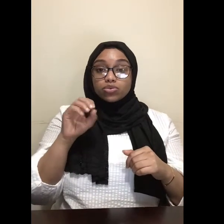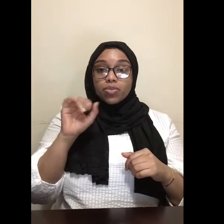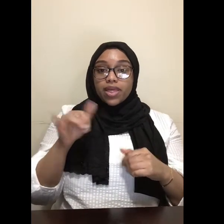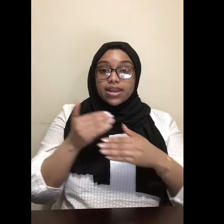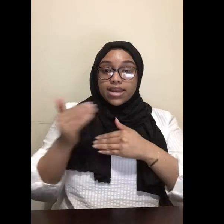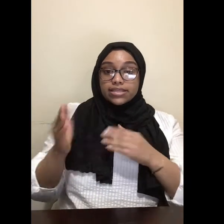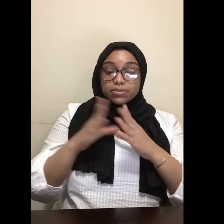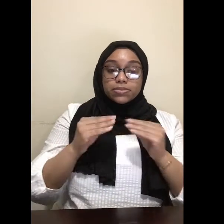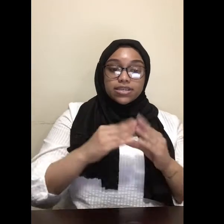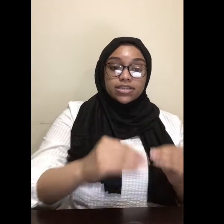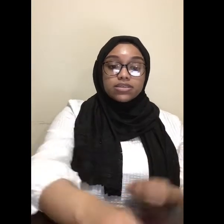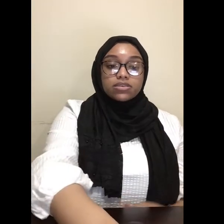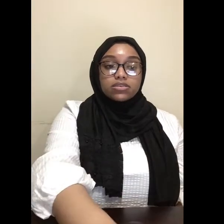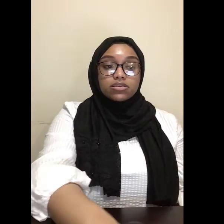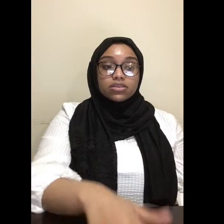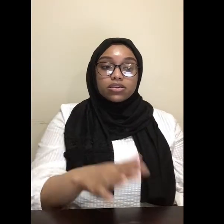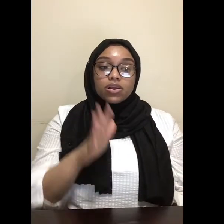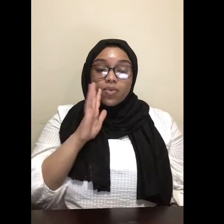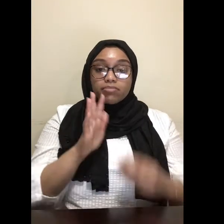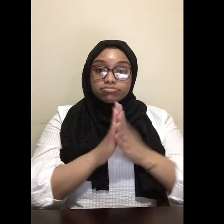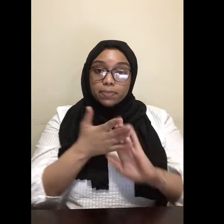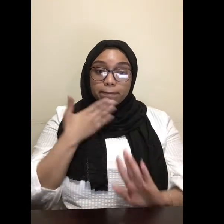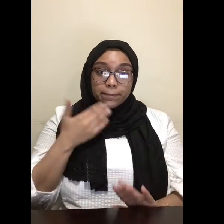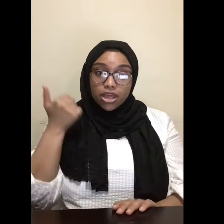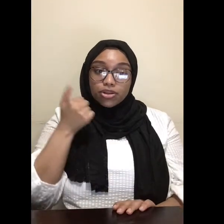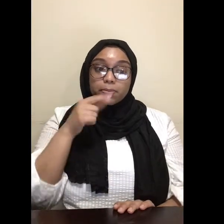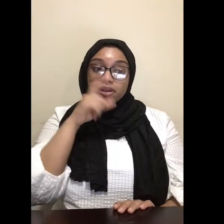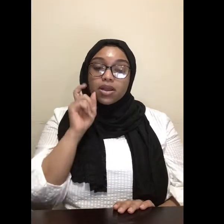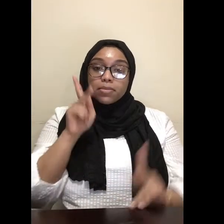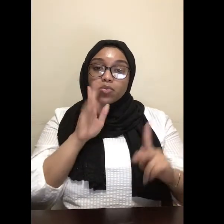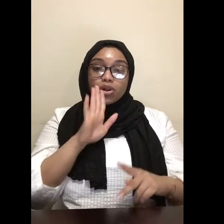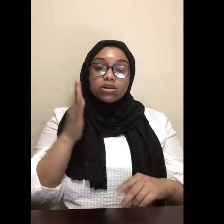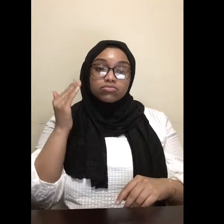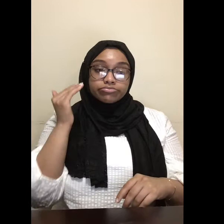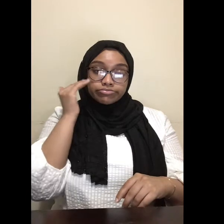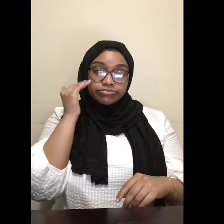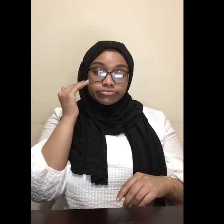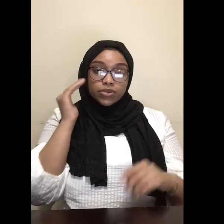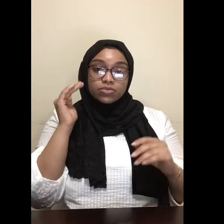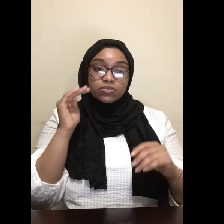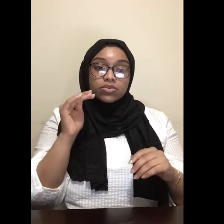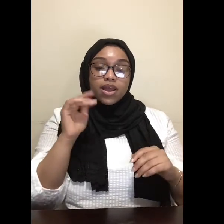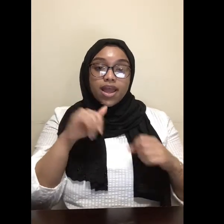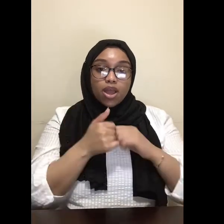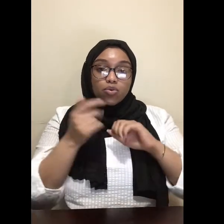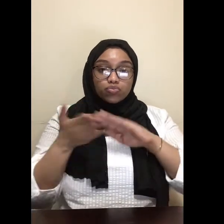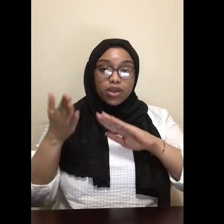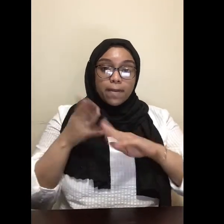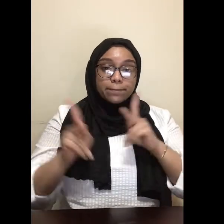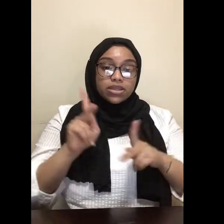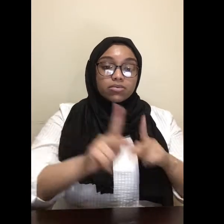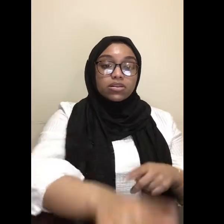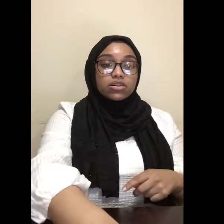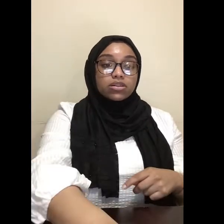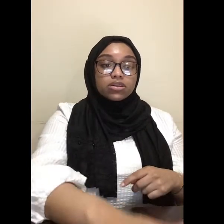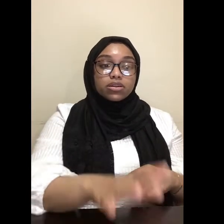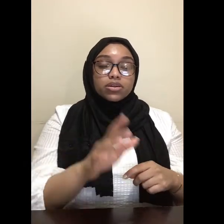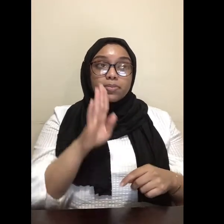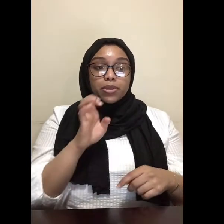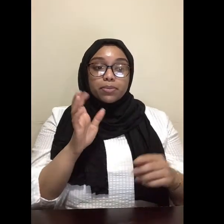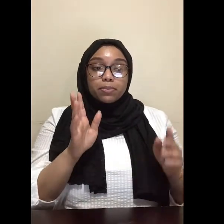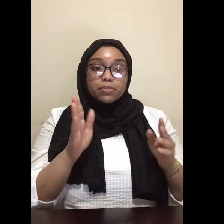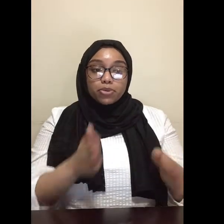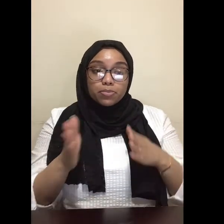be prepared to not talk as much. So, scenario